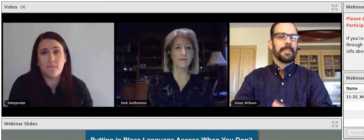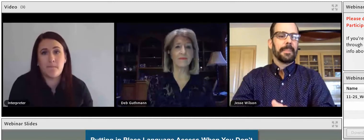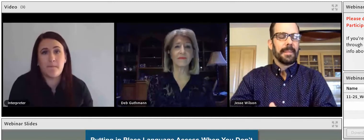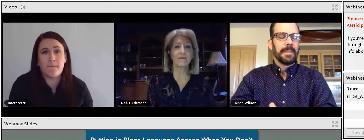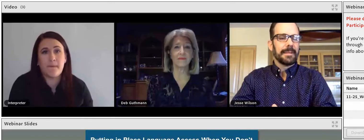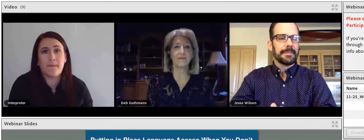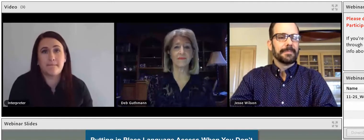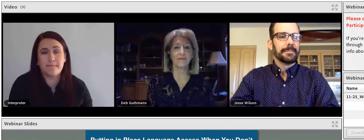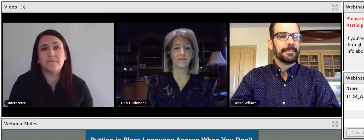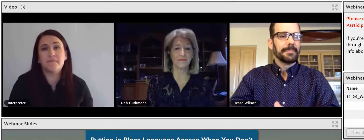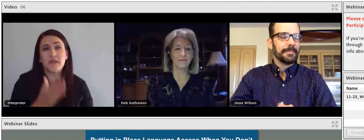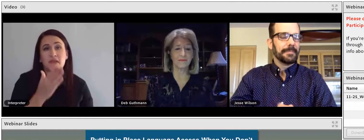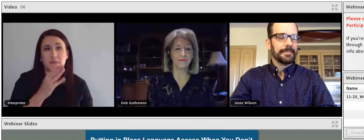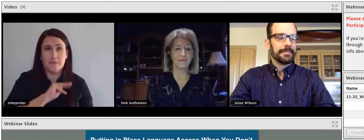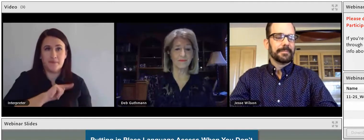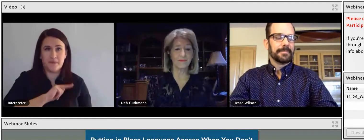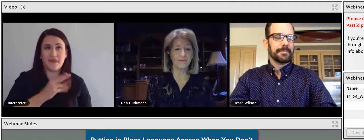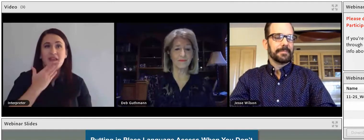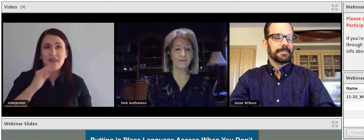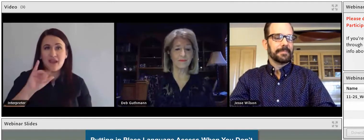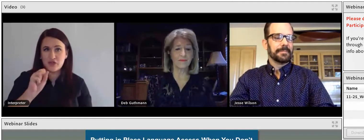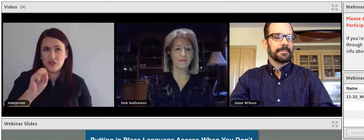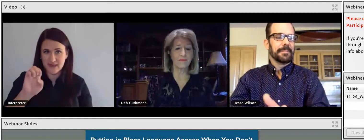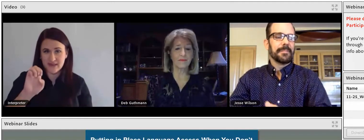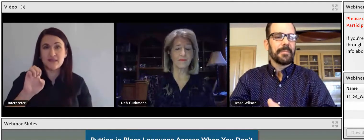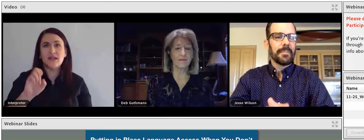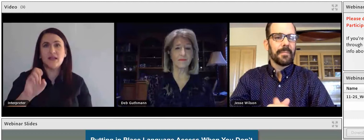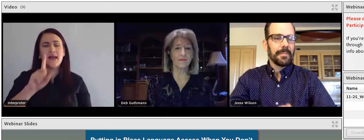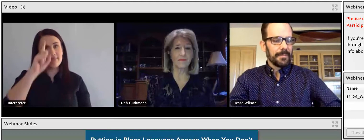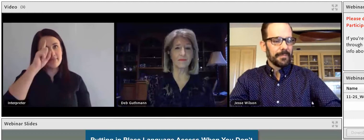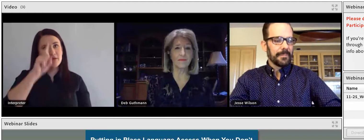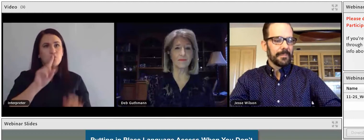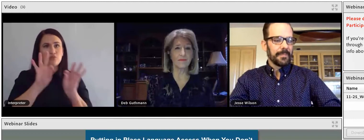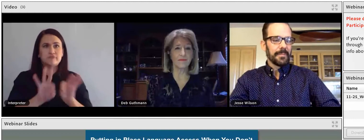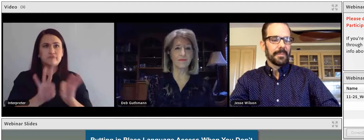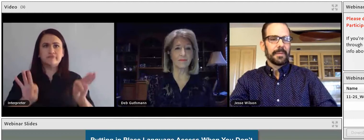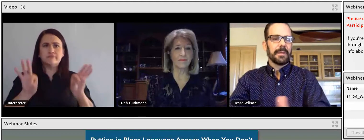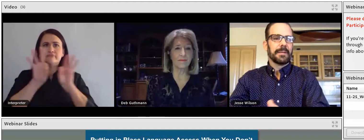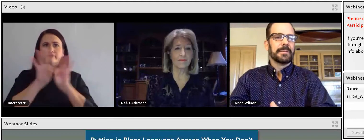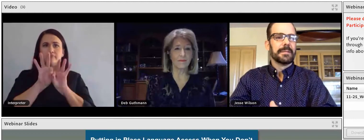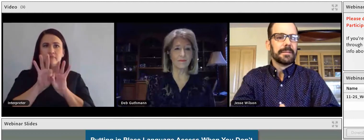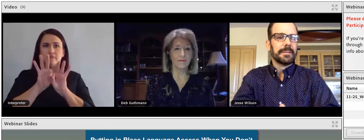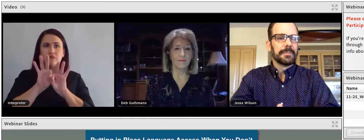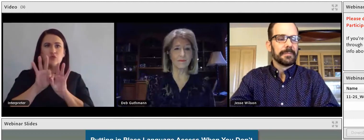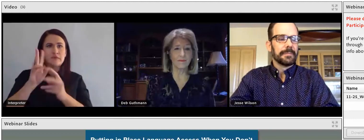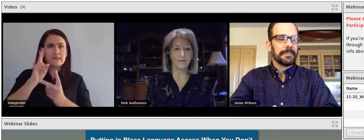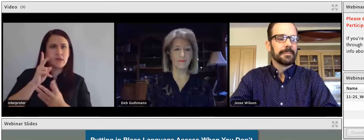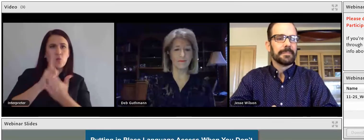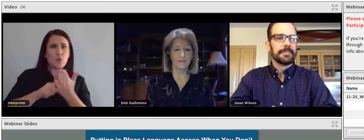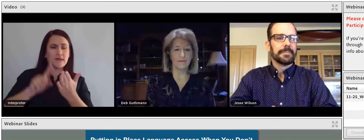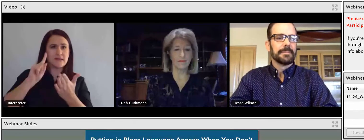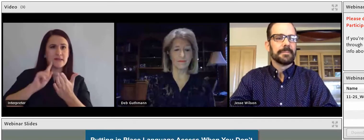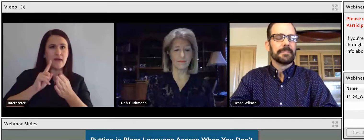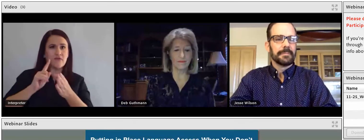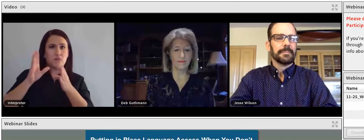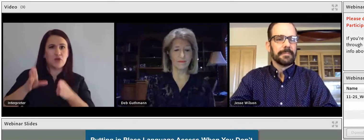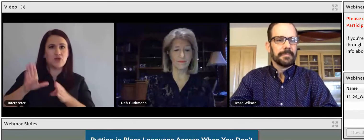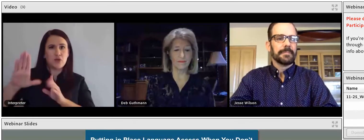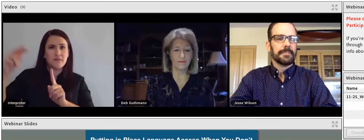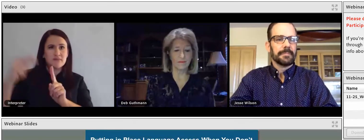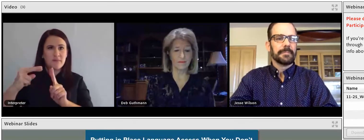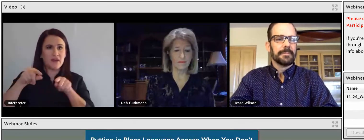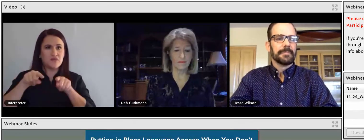Thanks, Jessie. I think it's absolutely critical to see what the deaf perspective is of someone in treatment, because as hearing